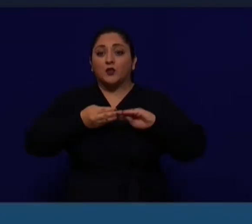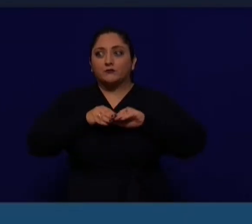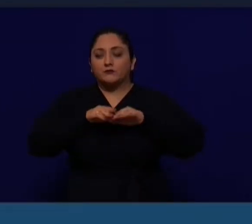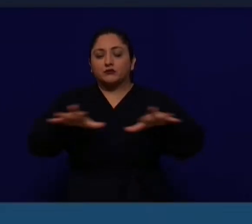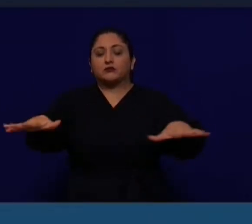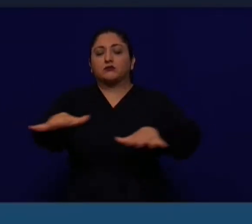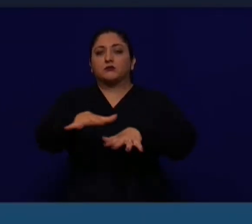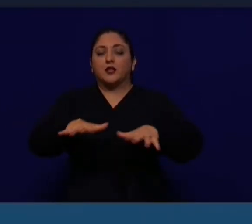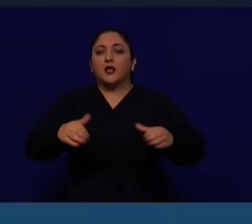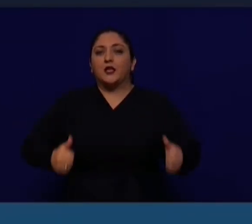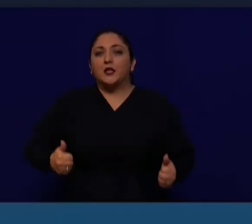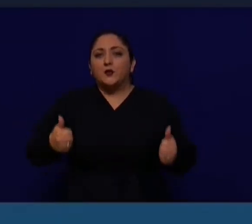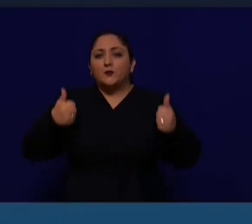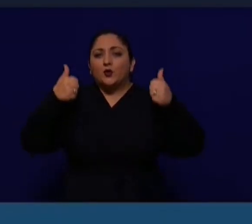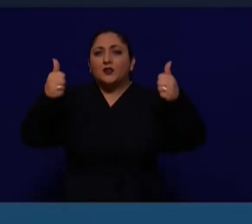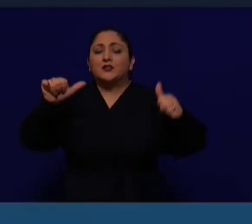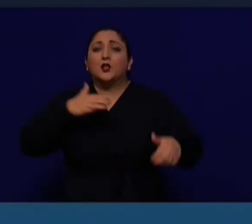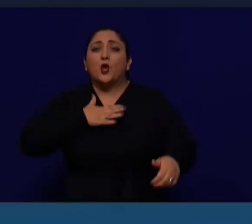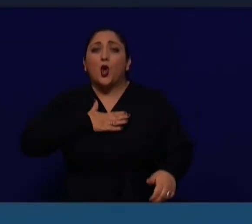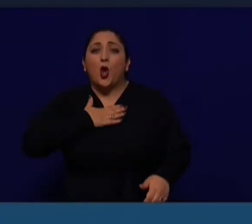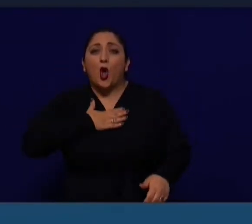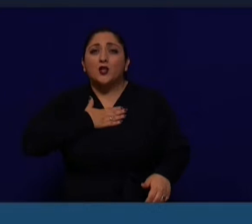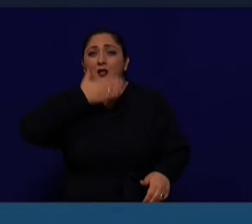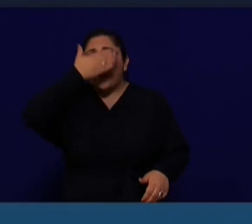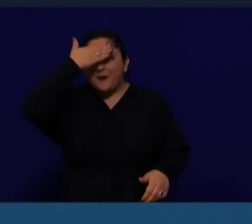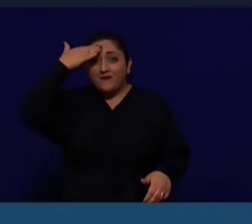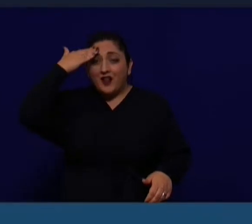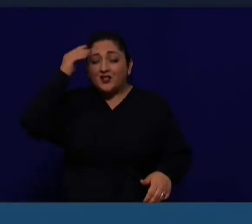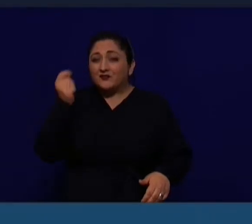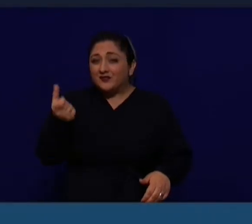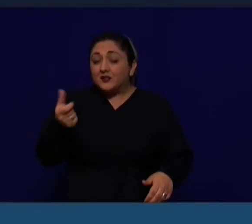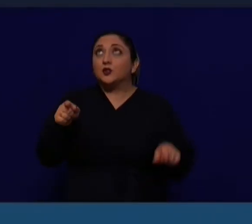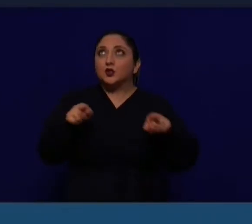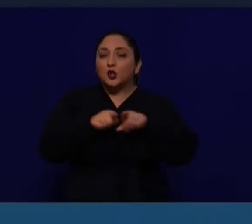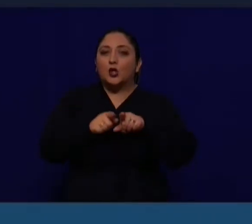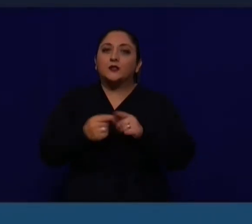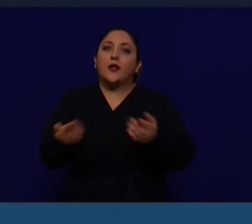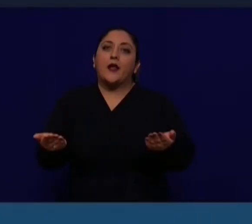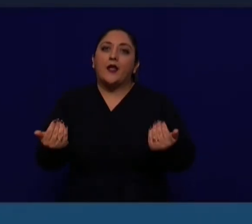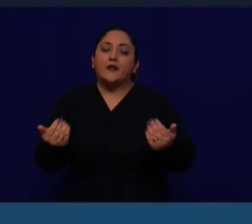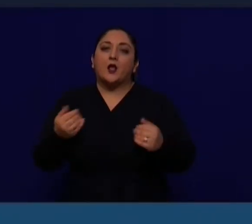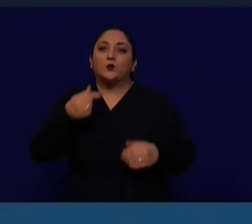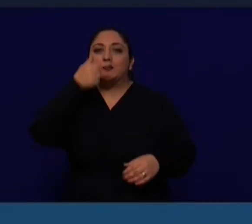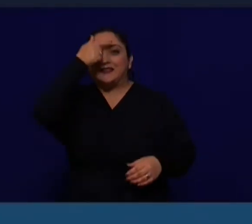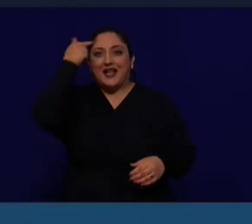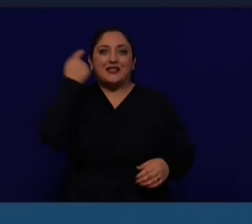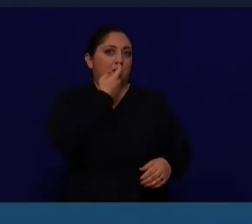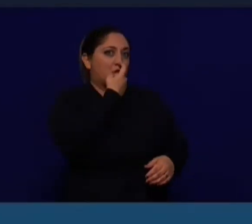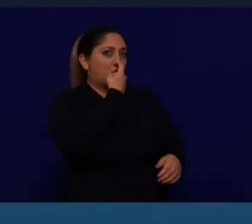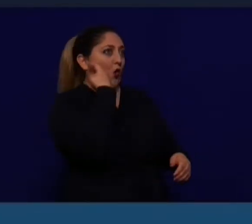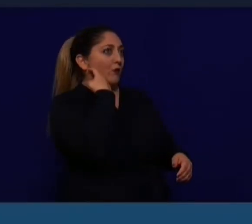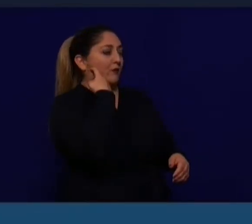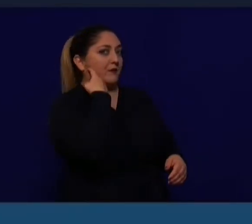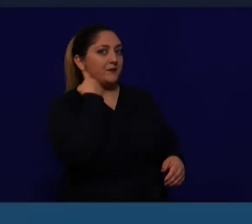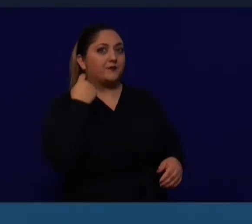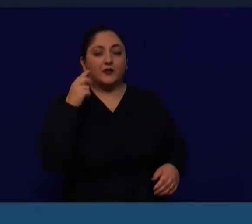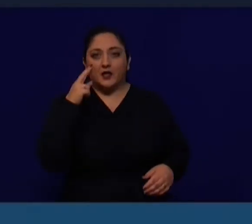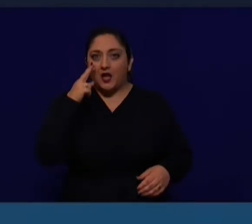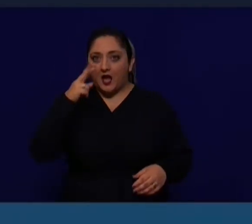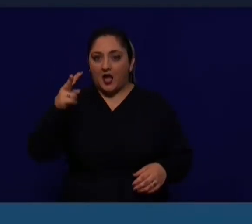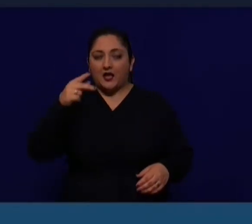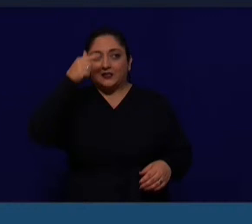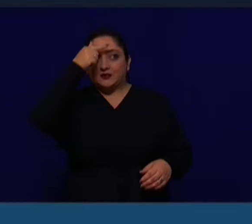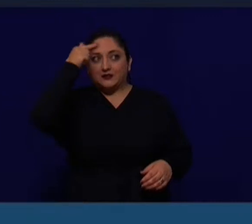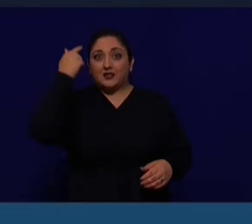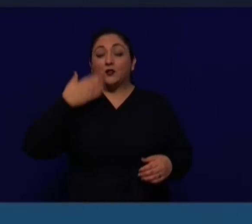importantissimu li jekk għandkom is-sintomi tiġu tagħmlu t-test. U għawek aħna għanna t-testijiet għana li bħalma